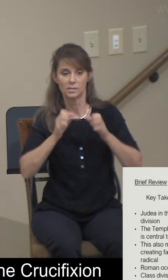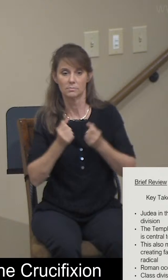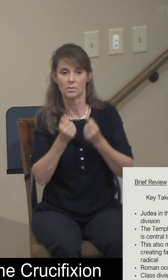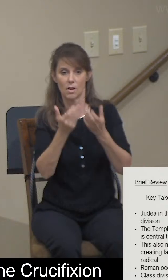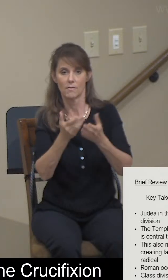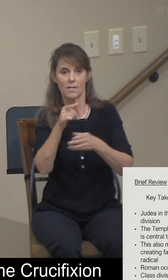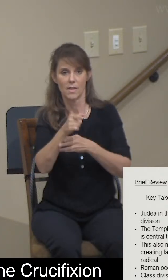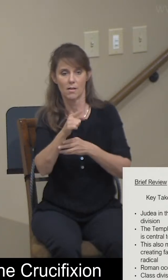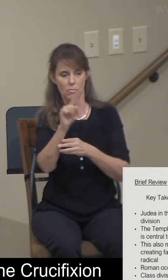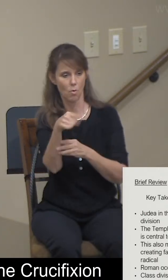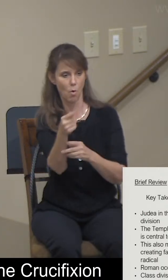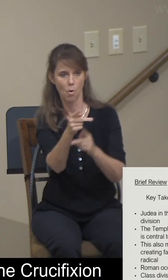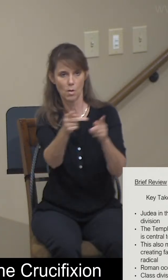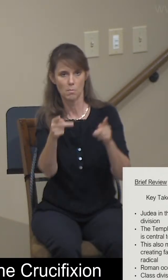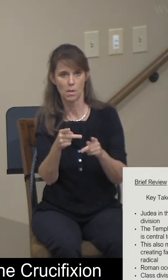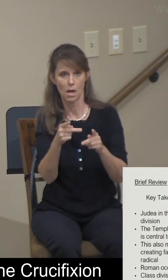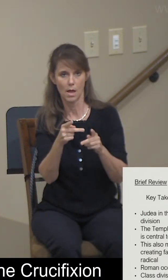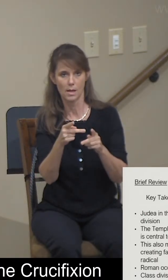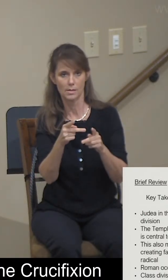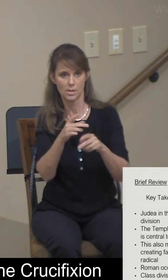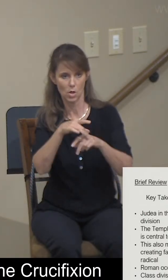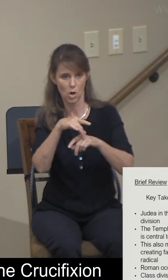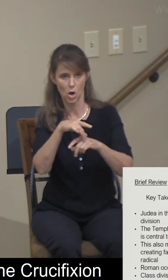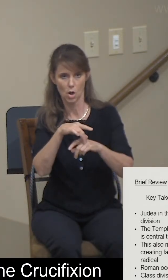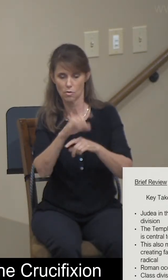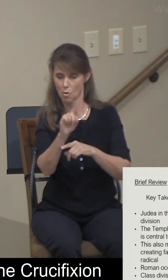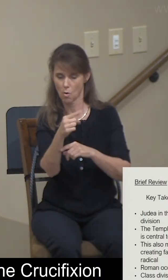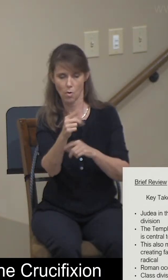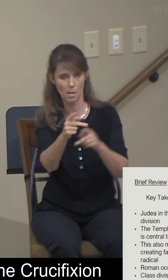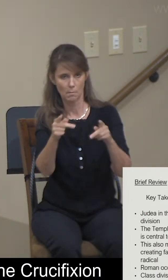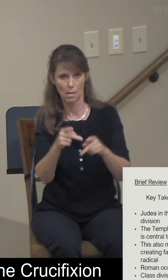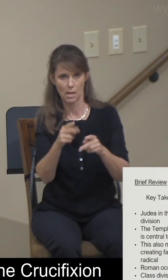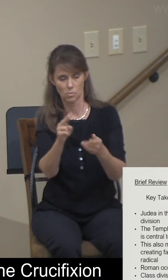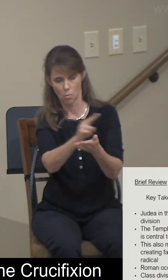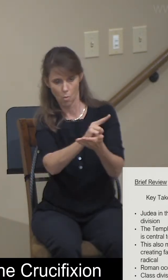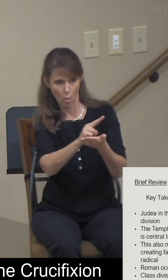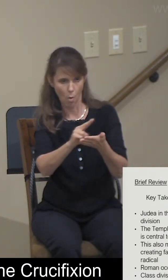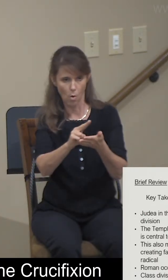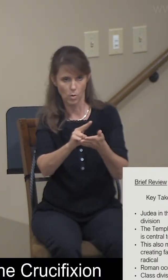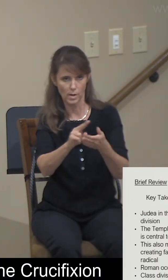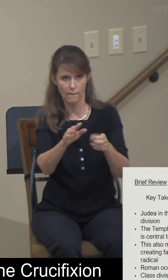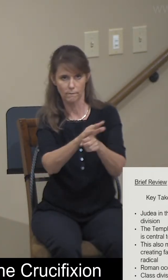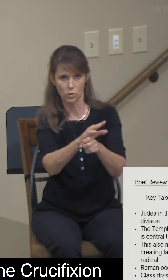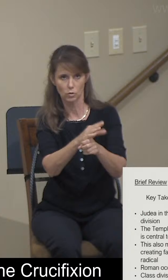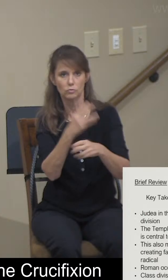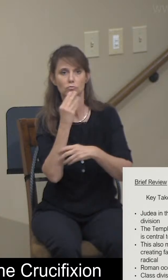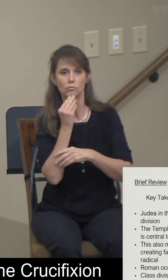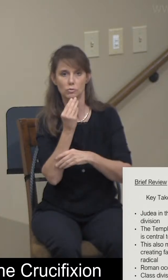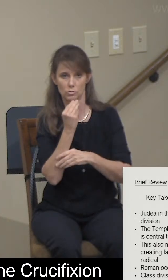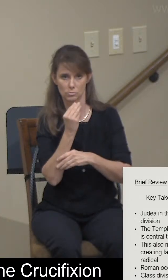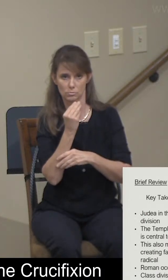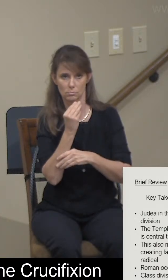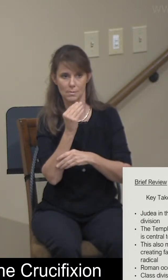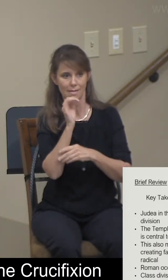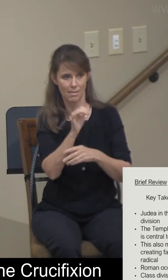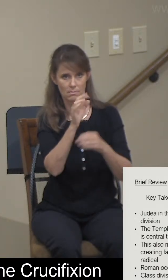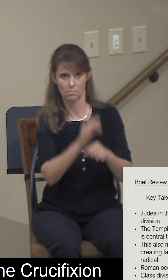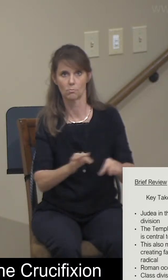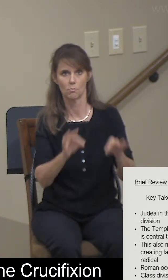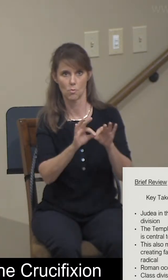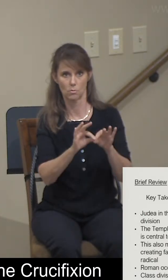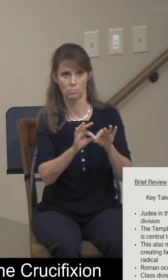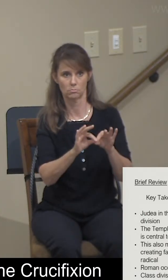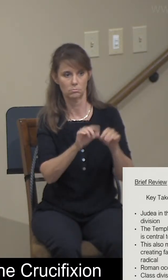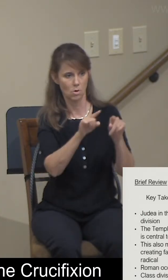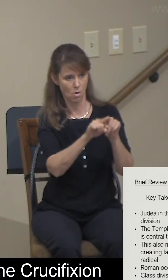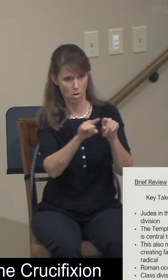is wholly and completely Jewish. And that makes it so important. But that also means that the temple is a staging ground for